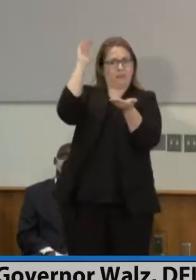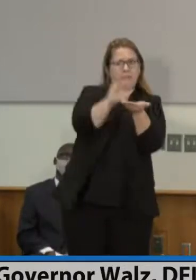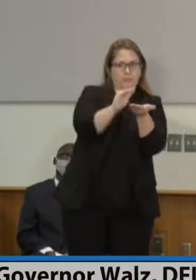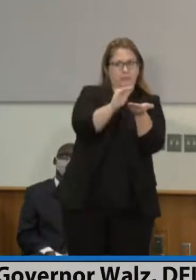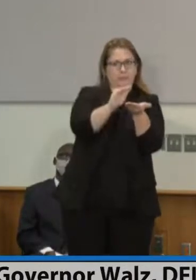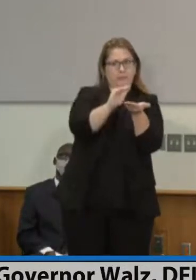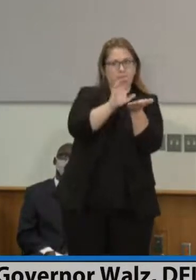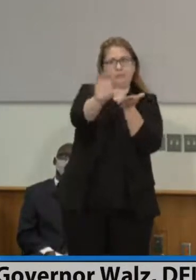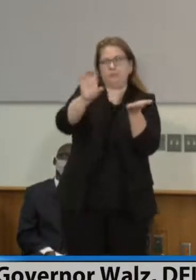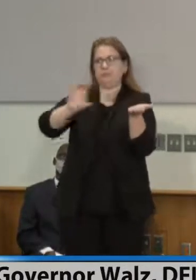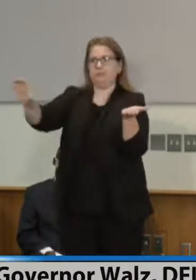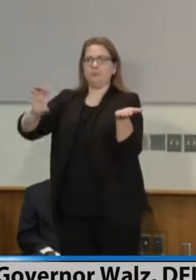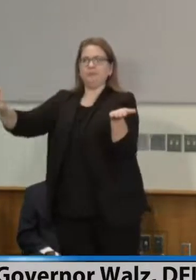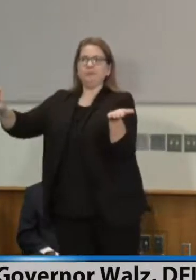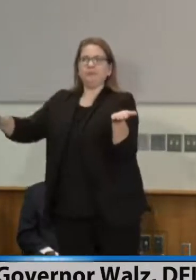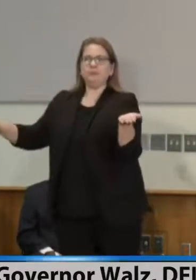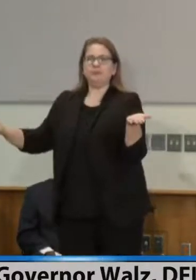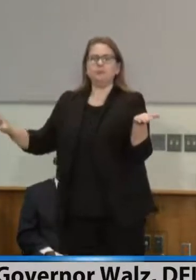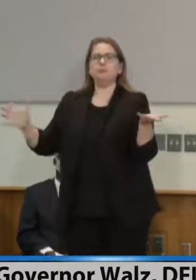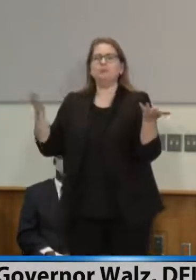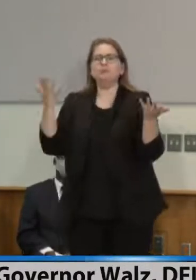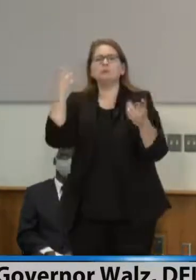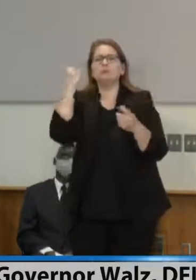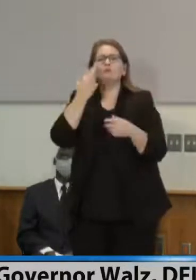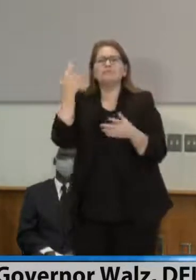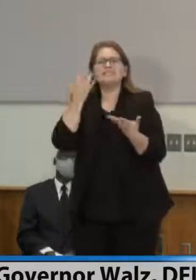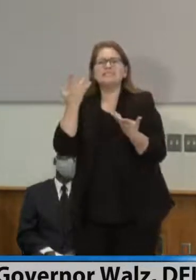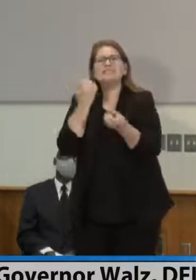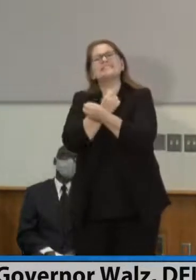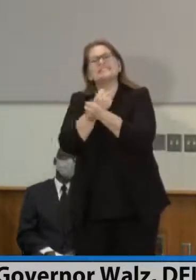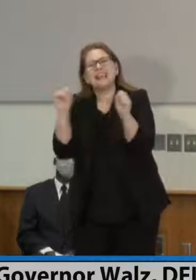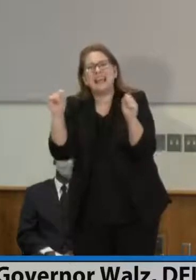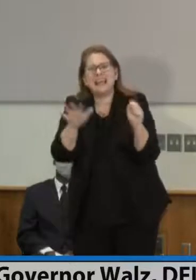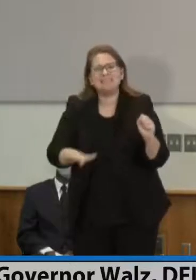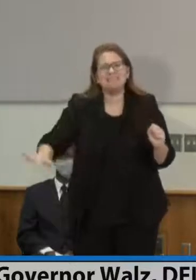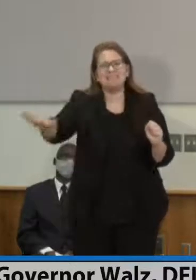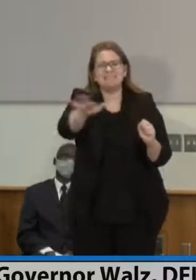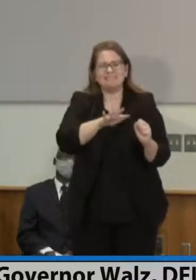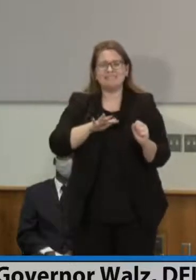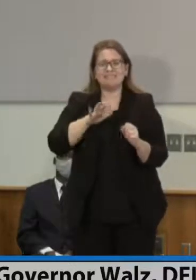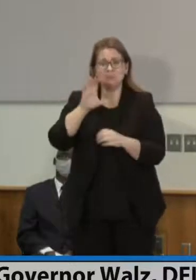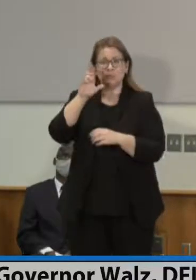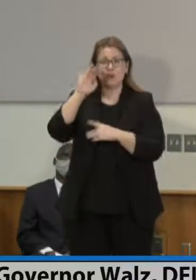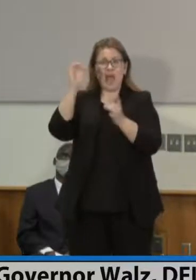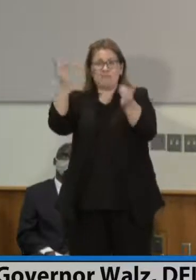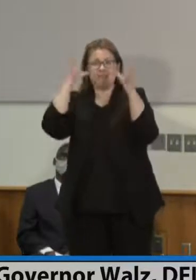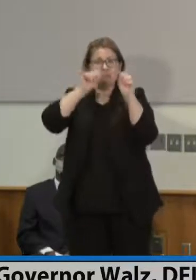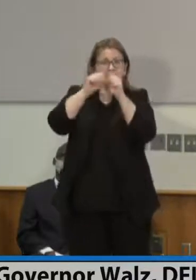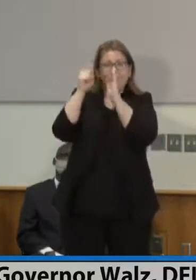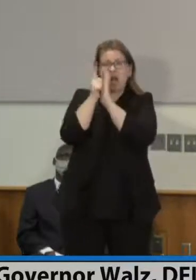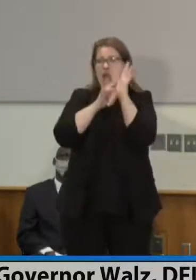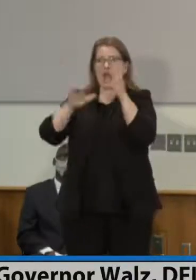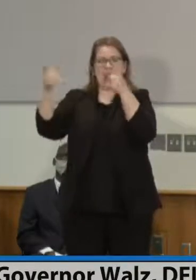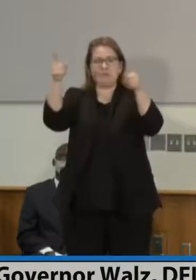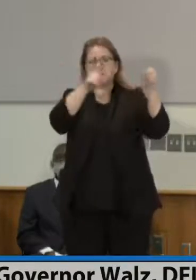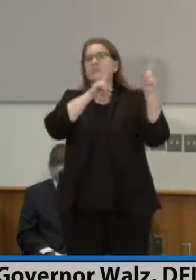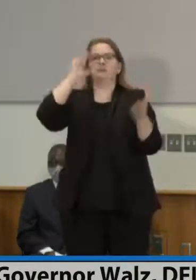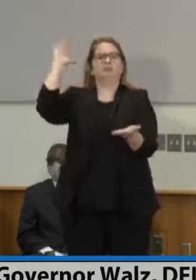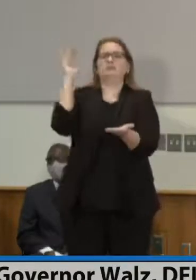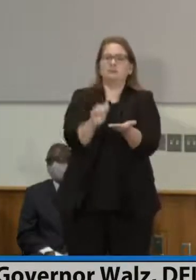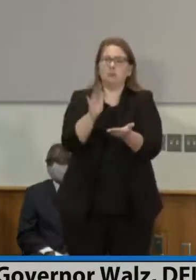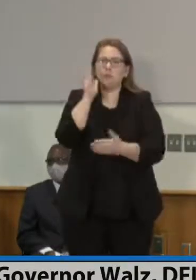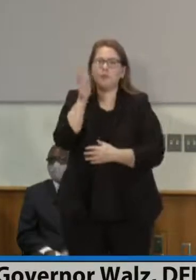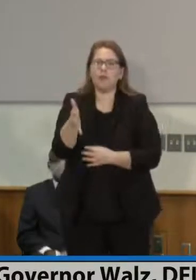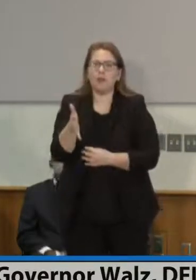is that people are safe in their community. What we want to see is that crimes are reduced. We know a lot of the research around this. A lot of this happens on the front end. It happens with economics. It